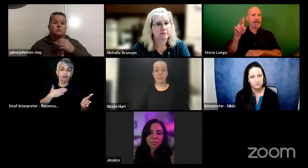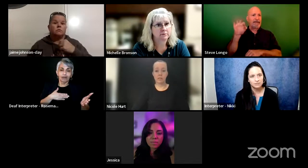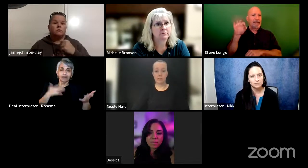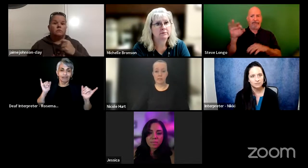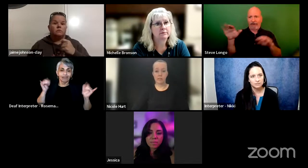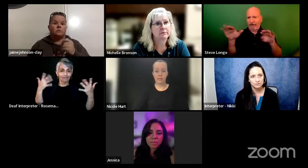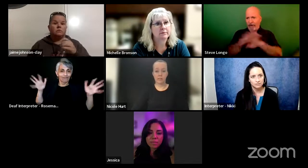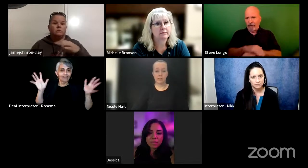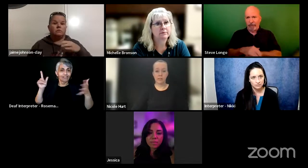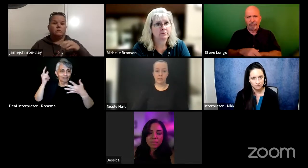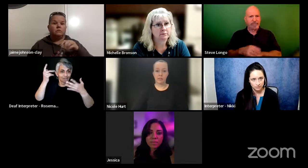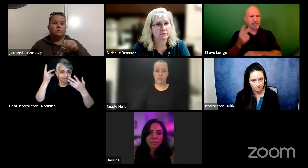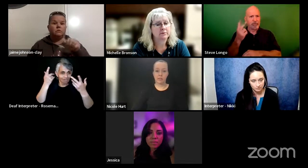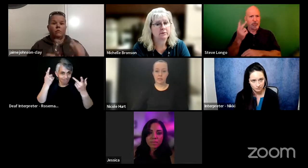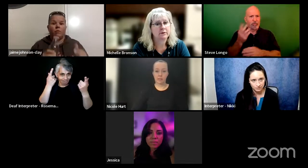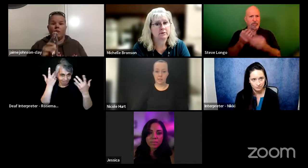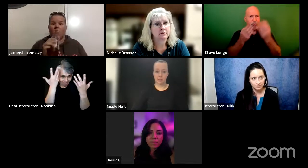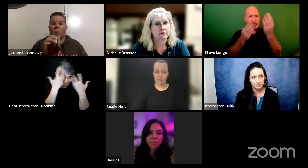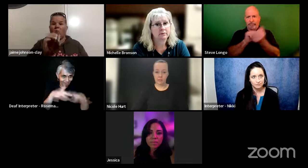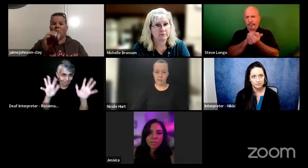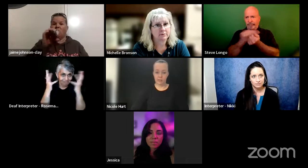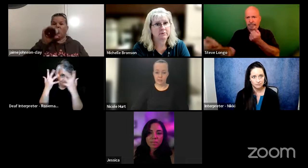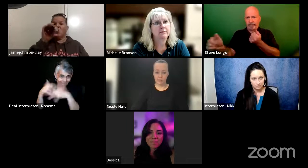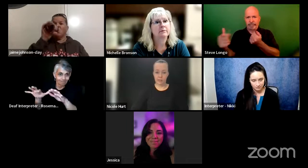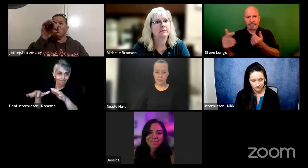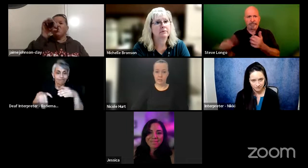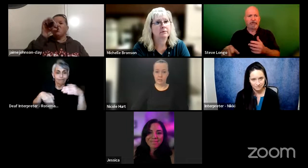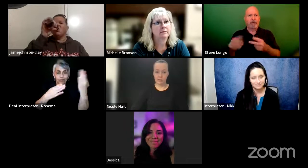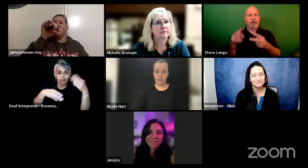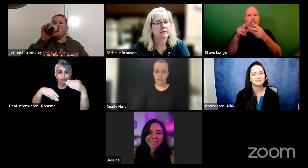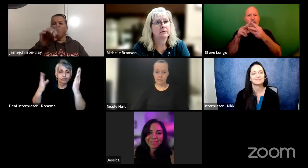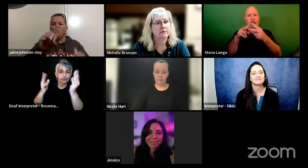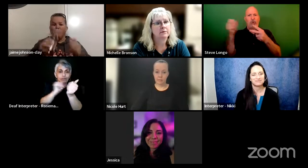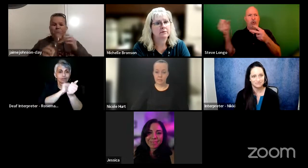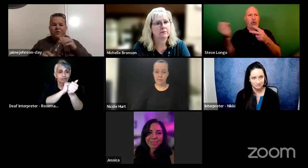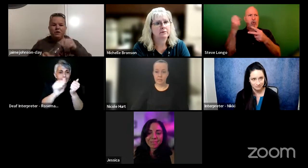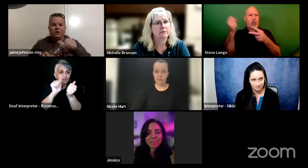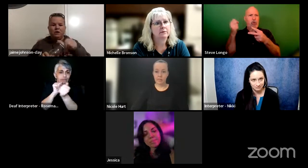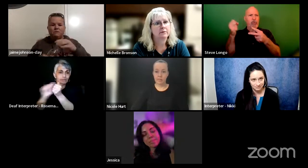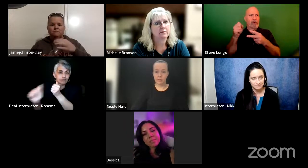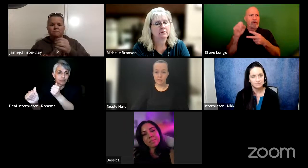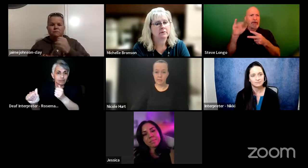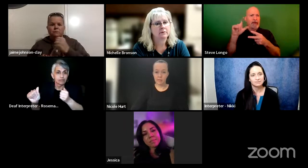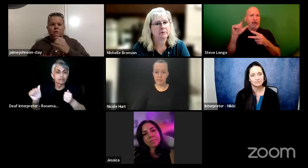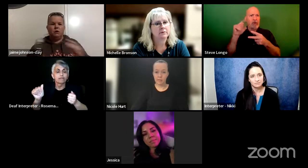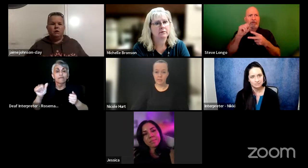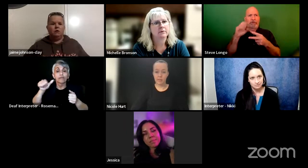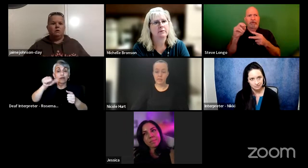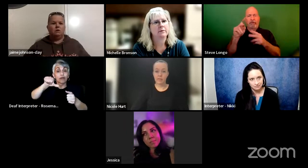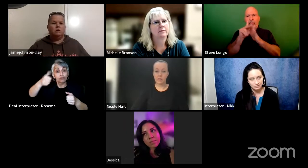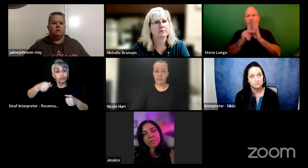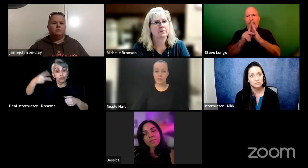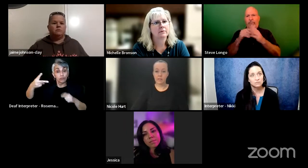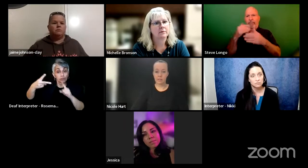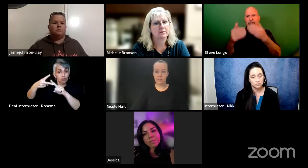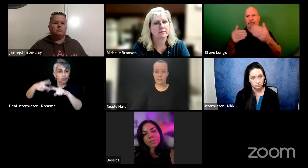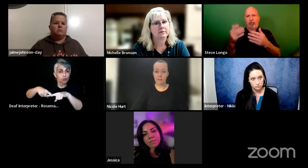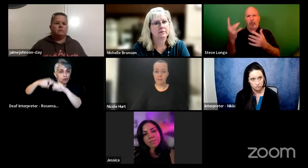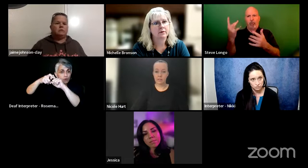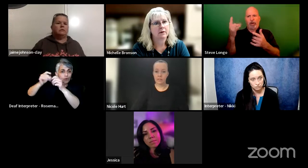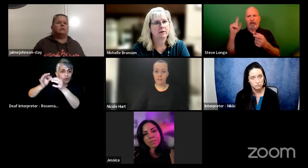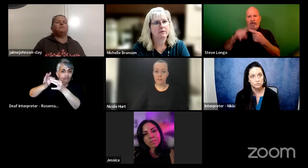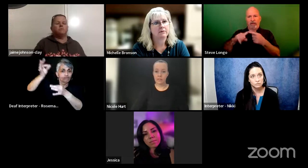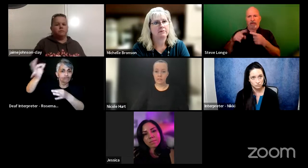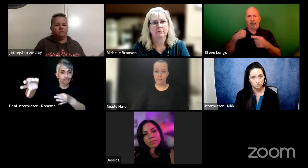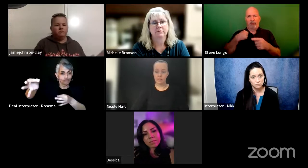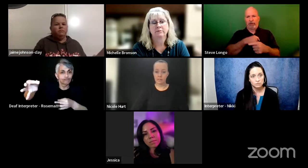And I am glad to get that done. VDF was done. Both motions brought and carried. 2 items that were